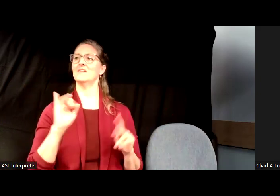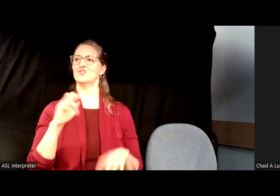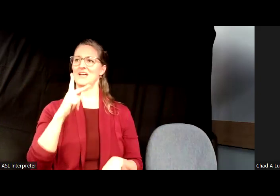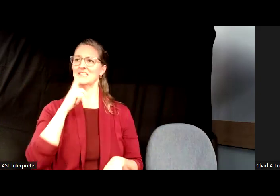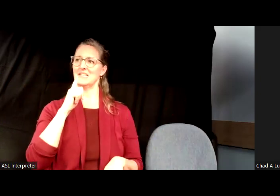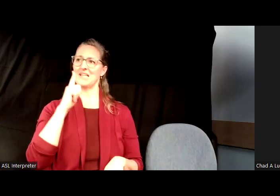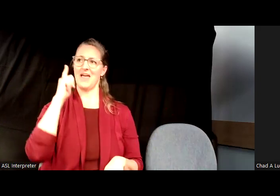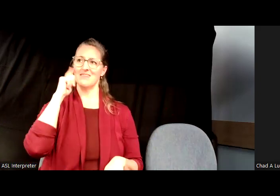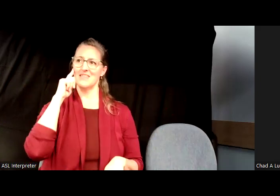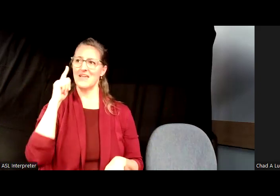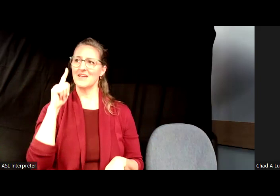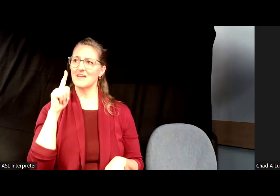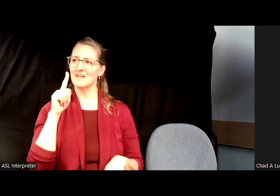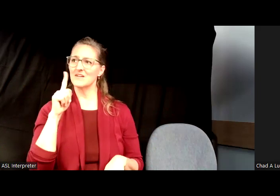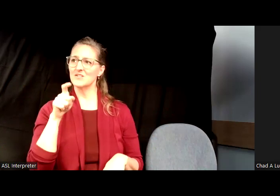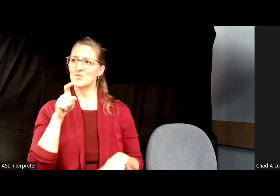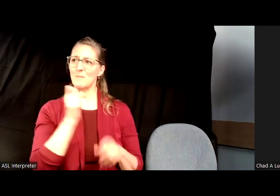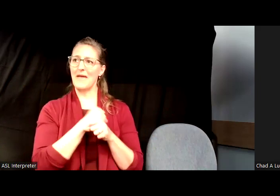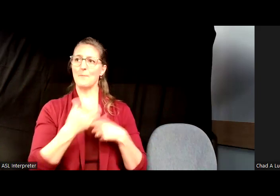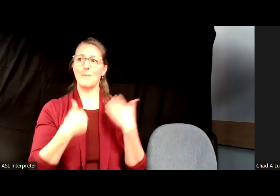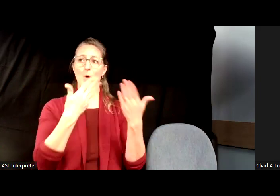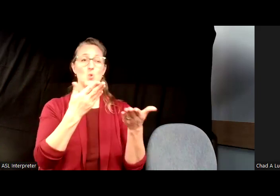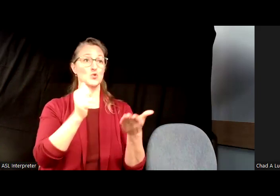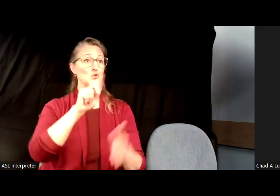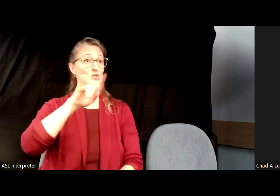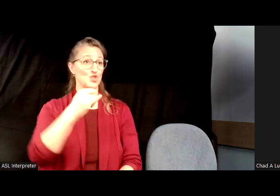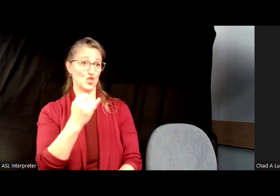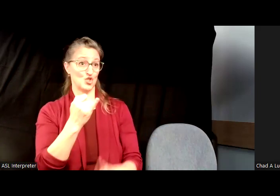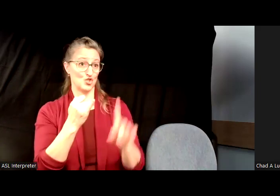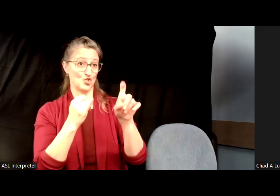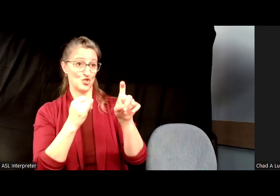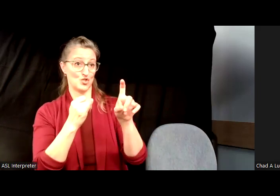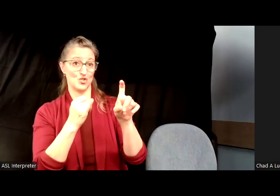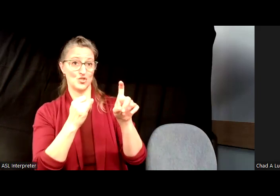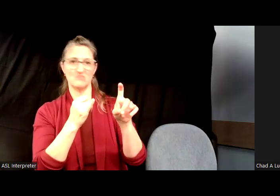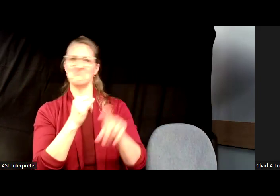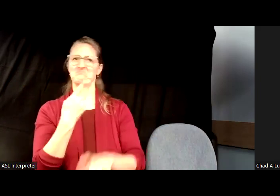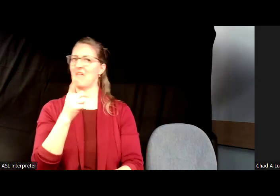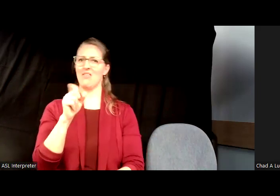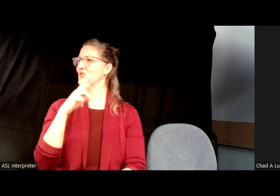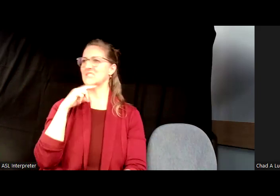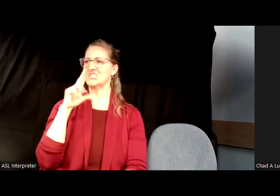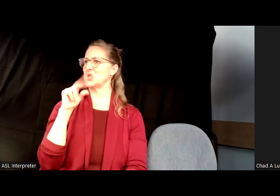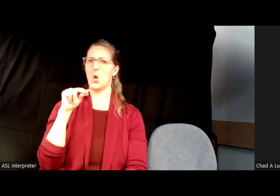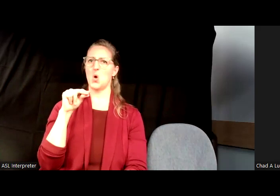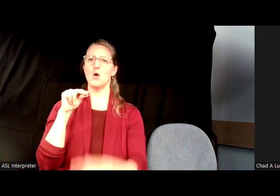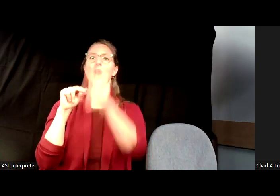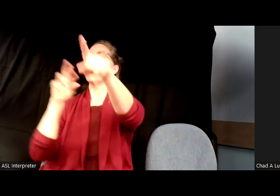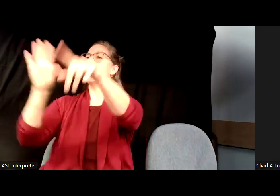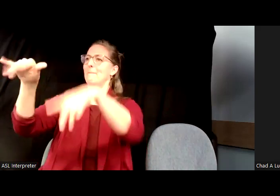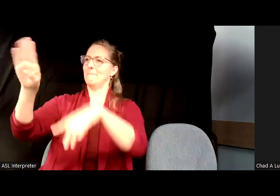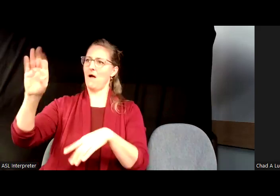I see none. Do we have to make a motion to adjourn? No. No? Okay. Thanks, Chris.